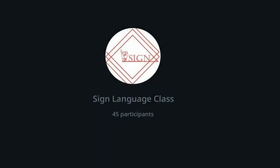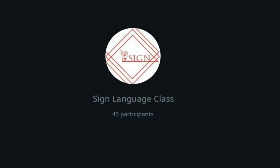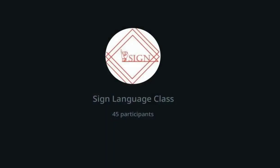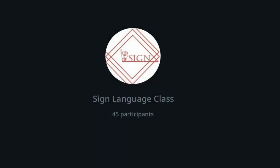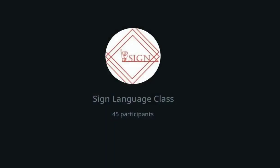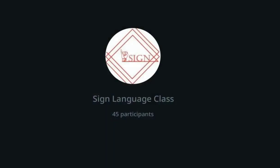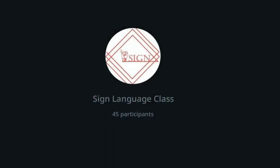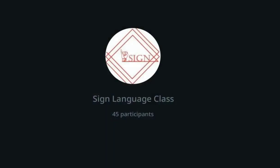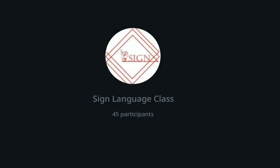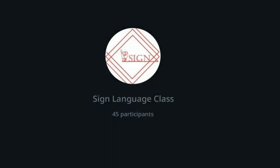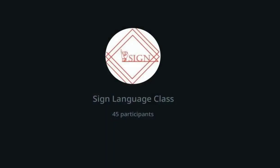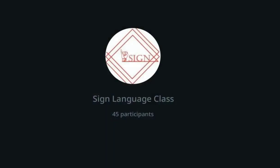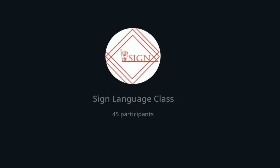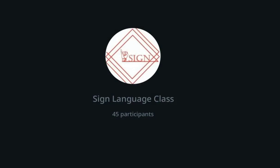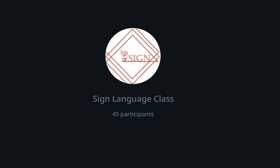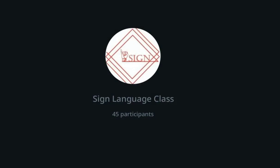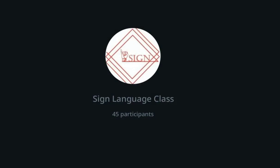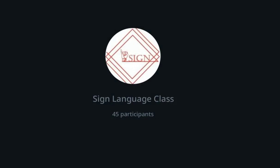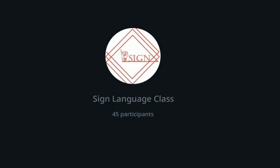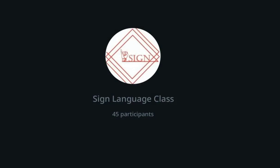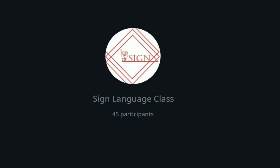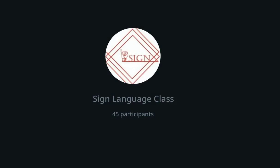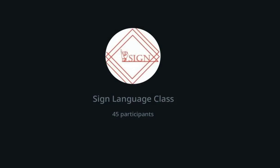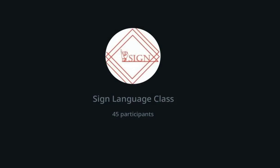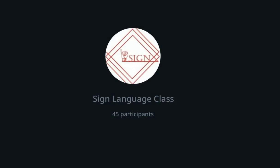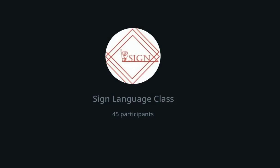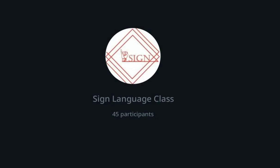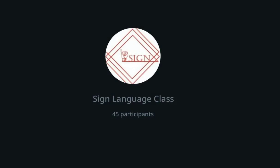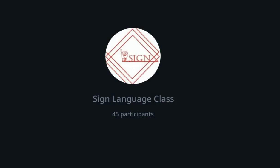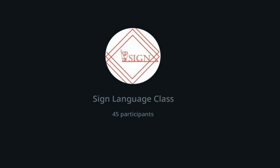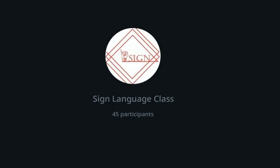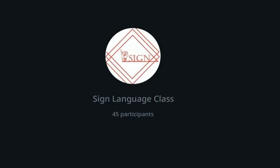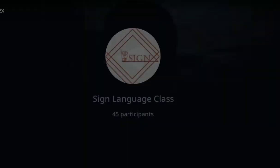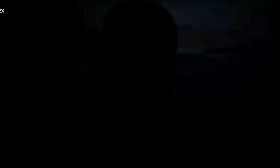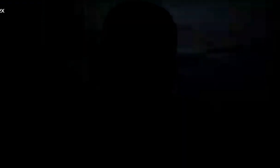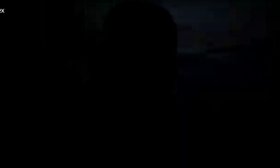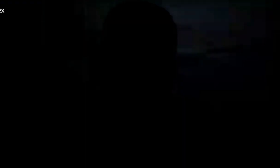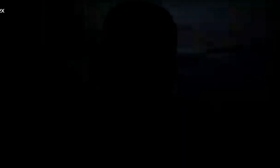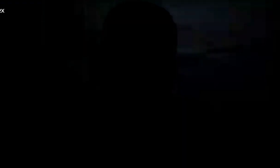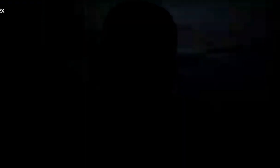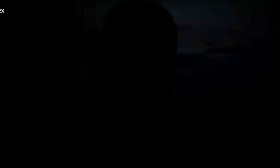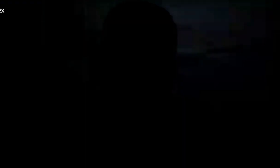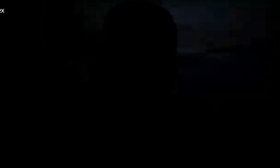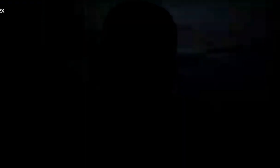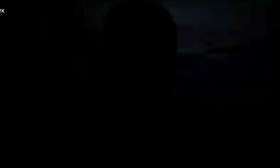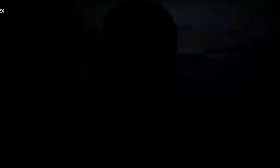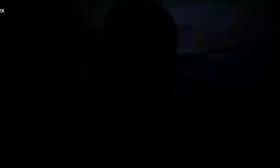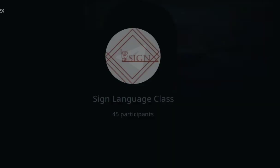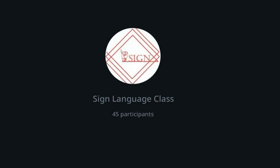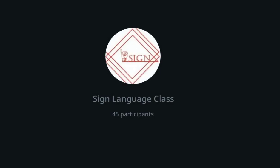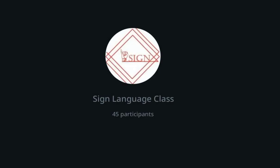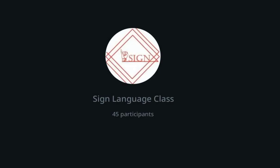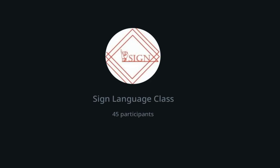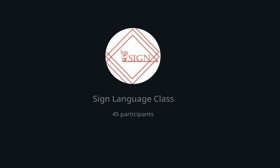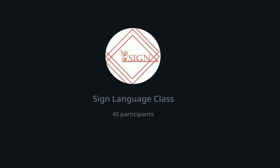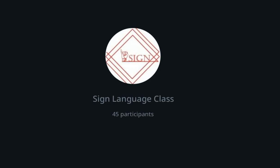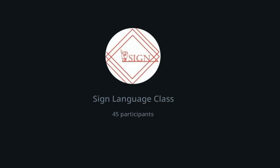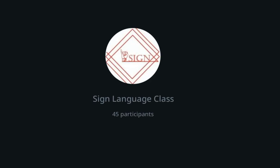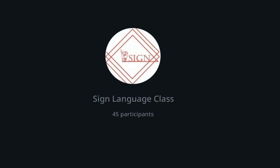Thank you so much. Okay, guys, we're out of time. Frankly, we're out of time, right? Yes, we are.